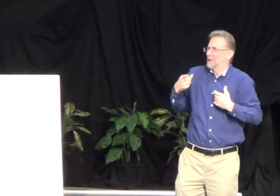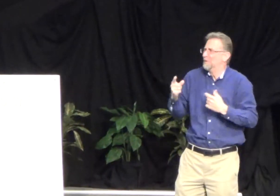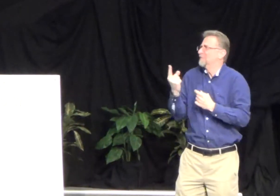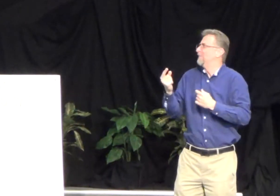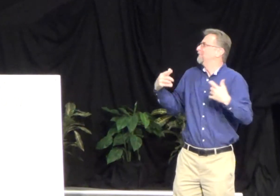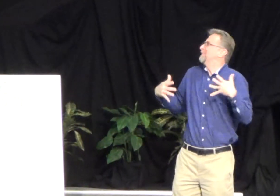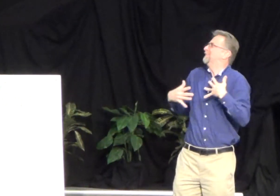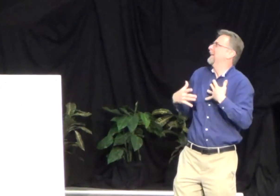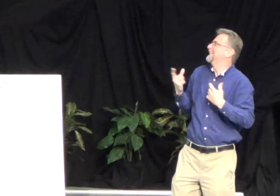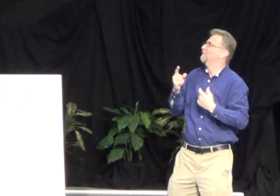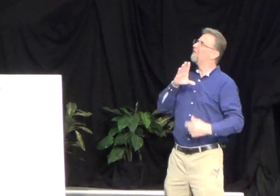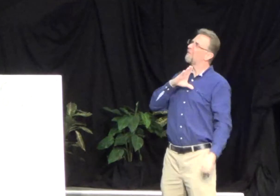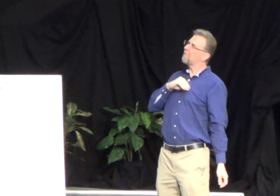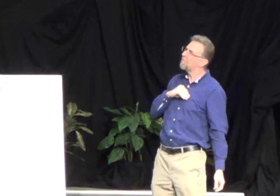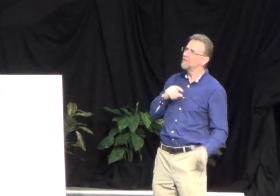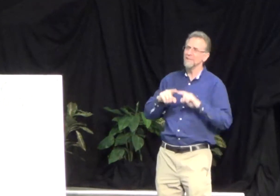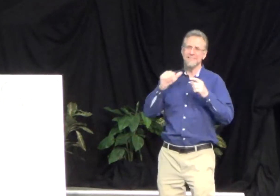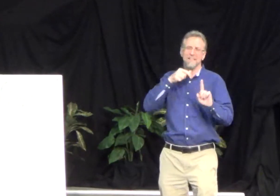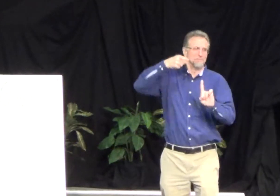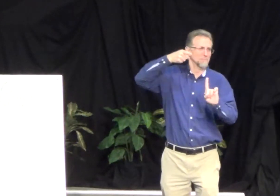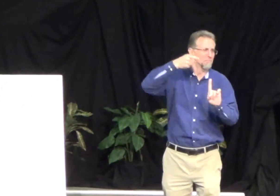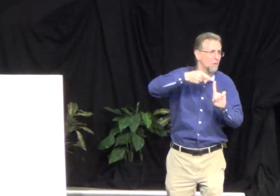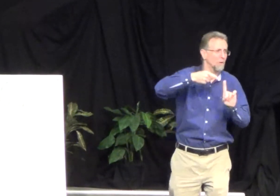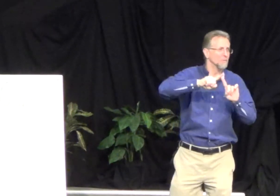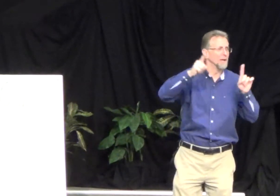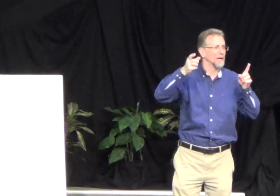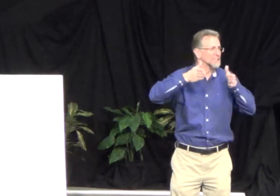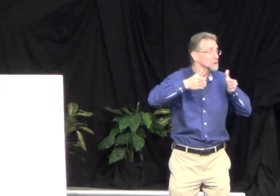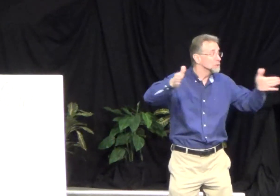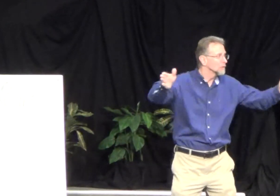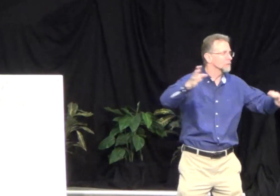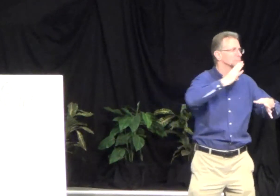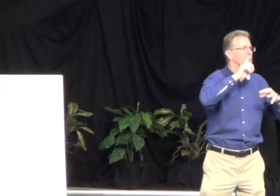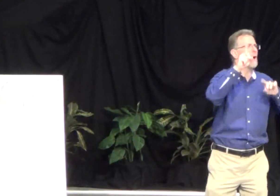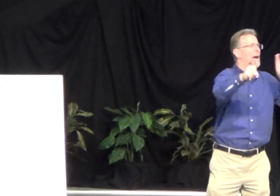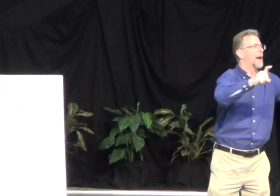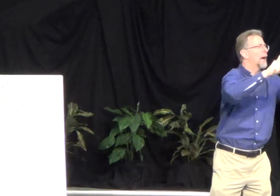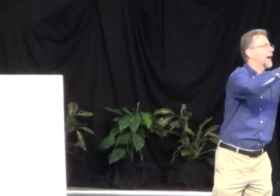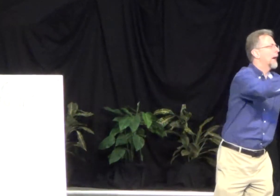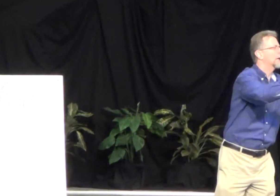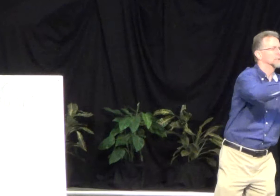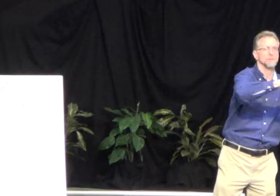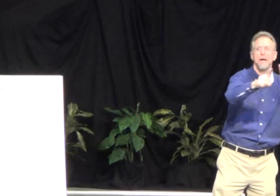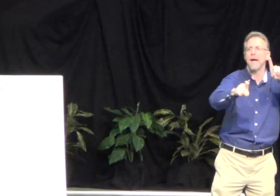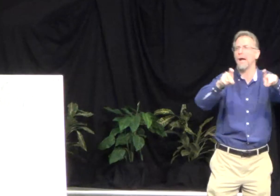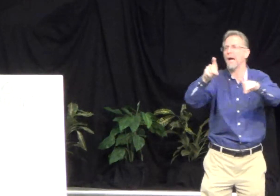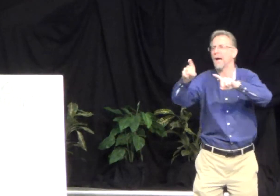don't want to scare you. I don't want you to be afraid. I don't want to push you down. That's not the point. But the question here is